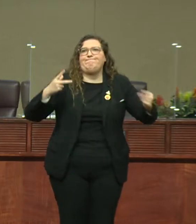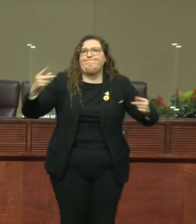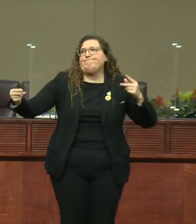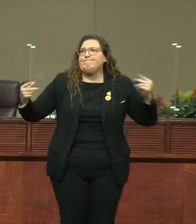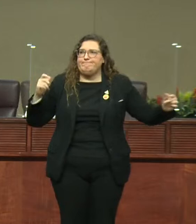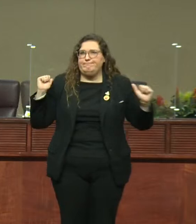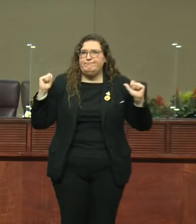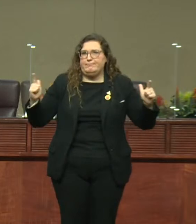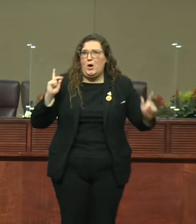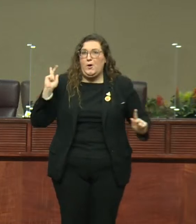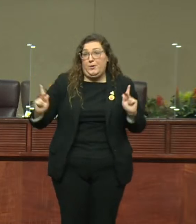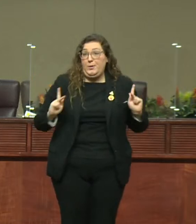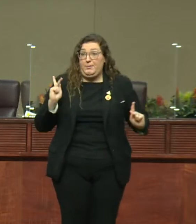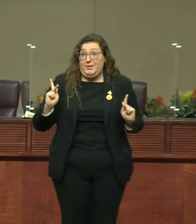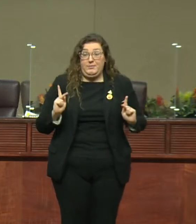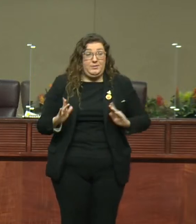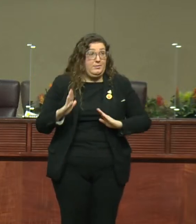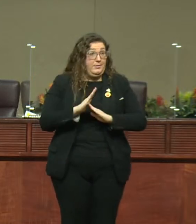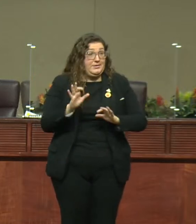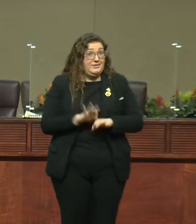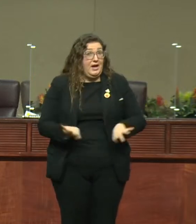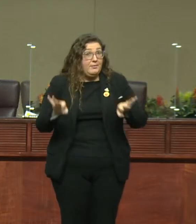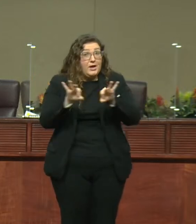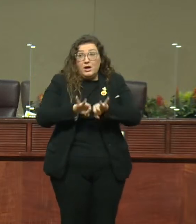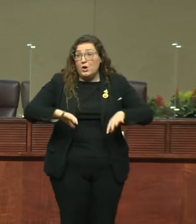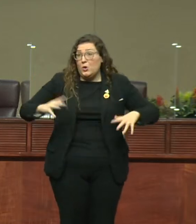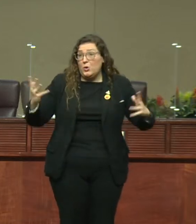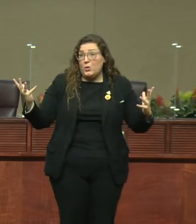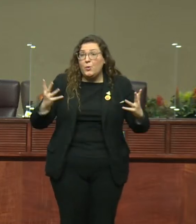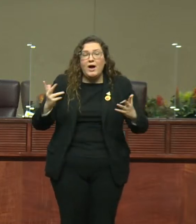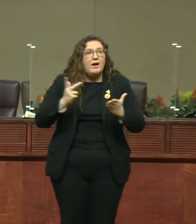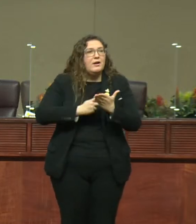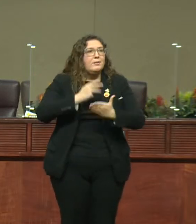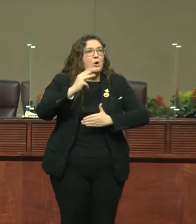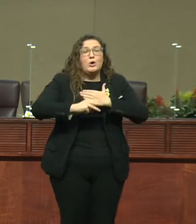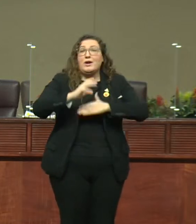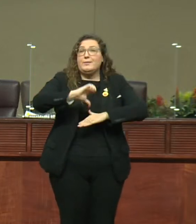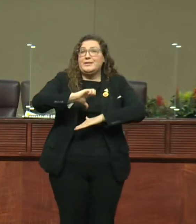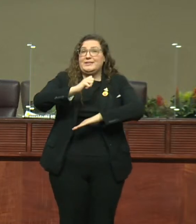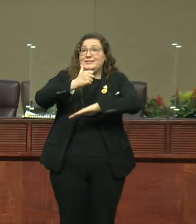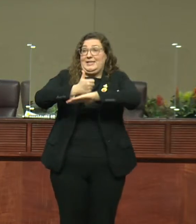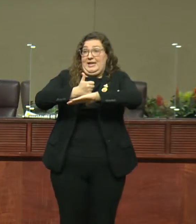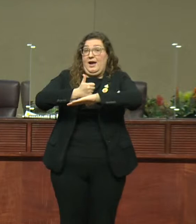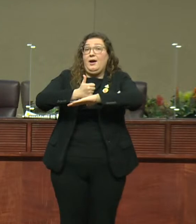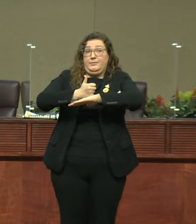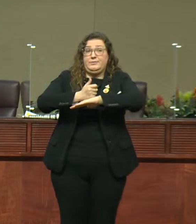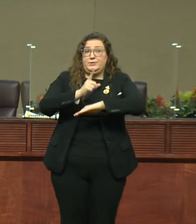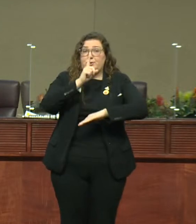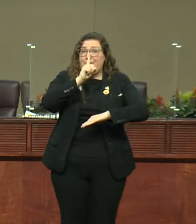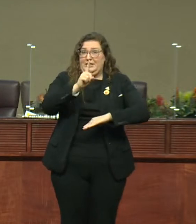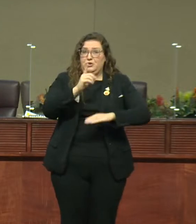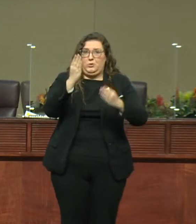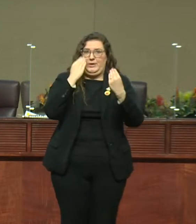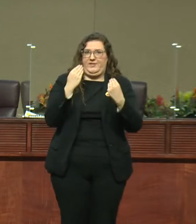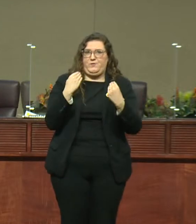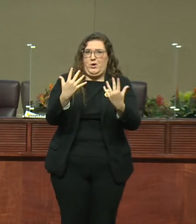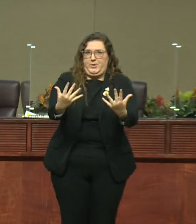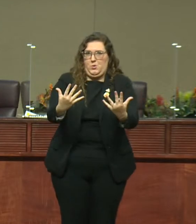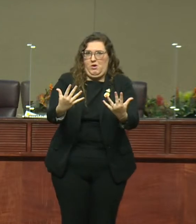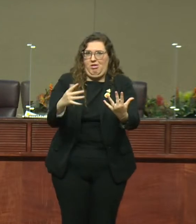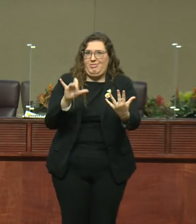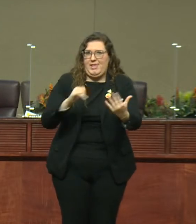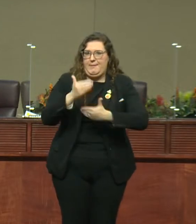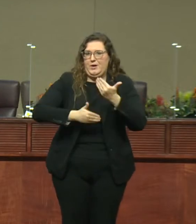importantly, we're going to implement a program to ensure that we present that opportunity to our citizens. I know Dr.